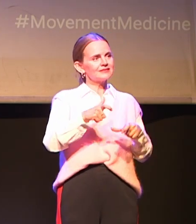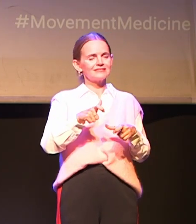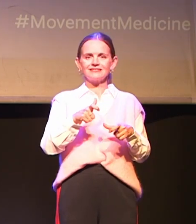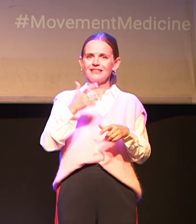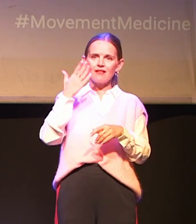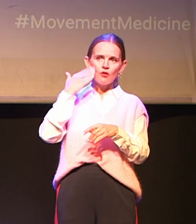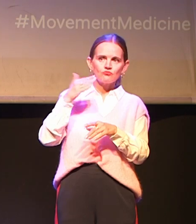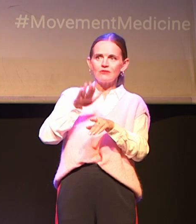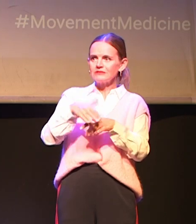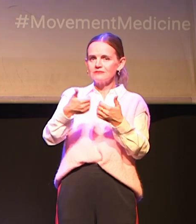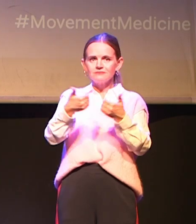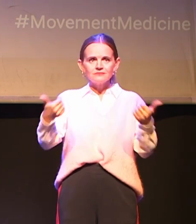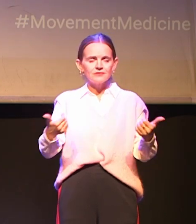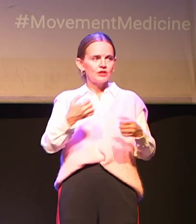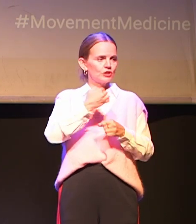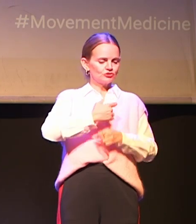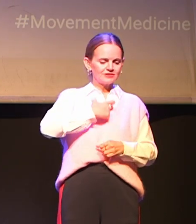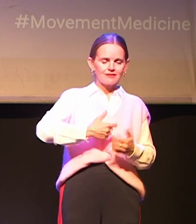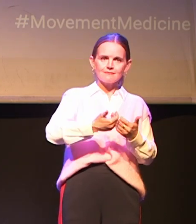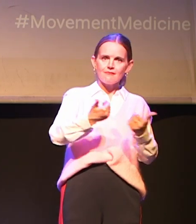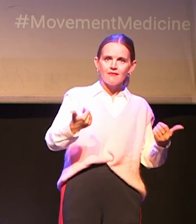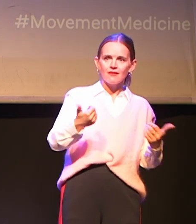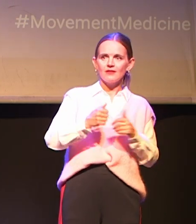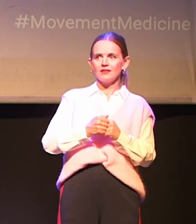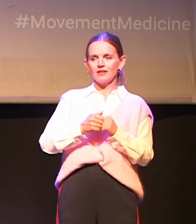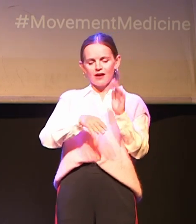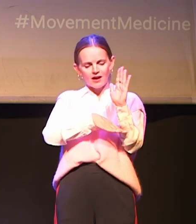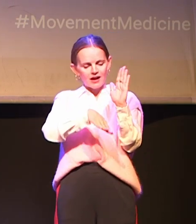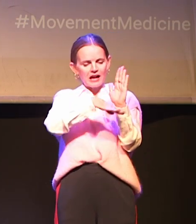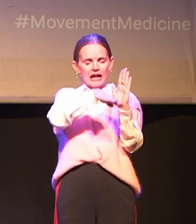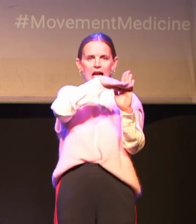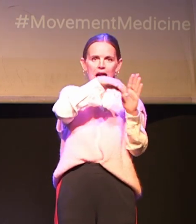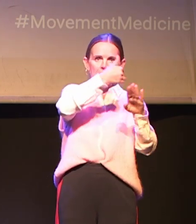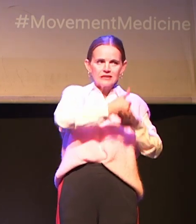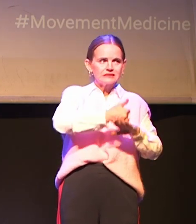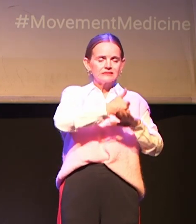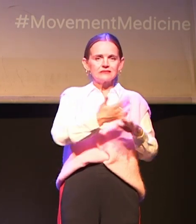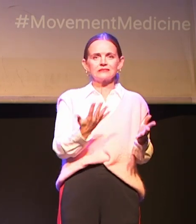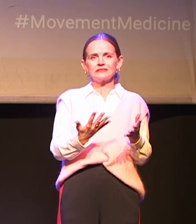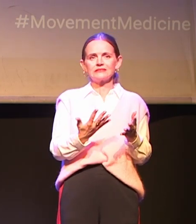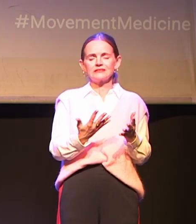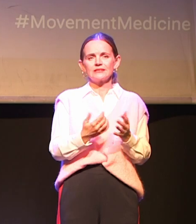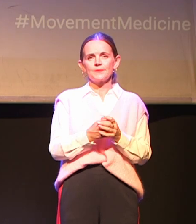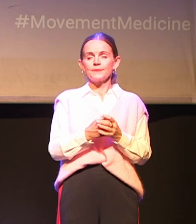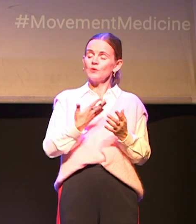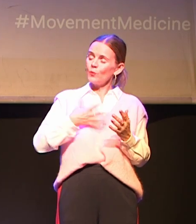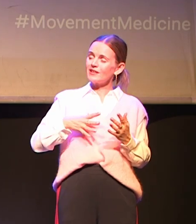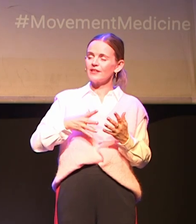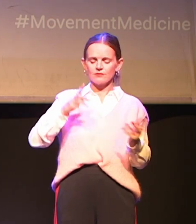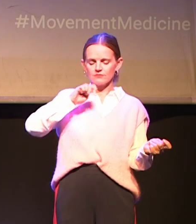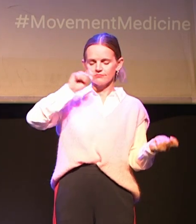are gendered, and class based. And so we really need to reorganize, and that for